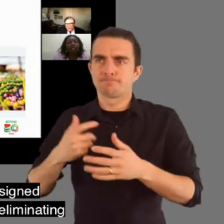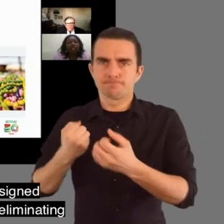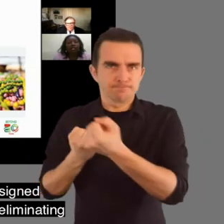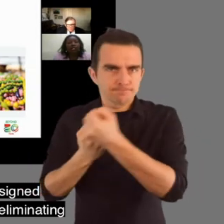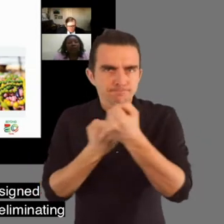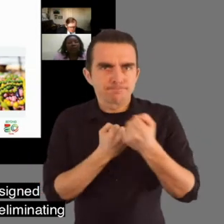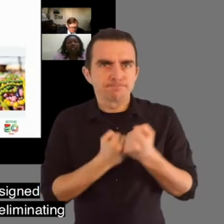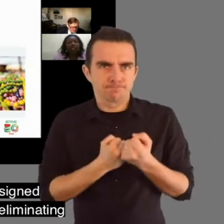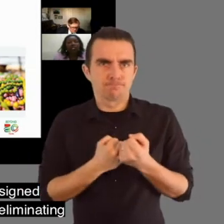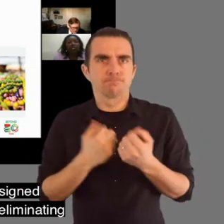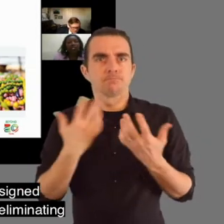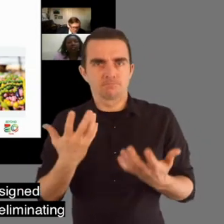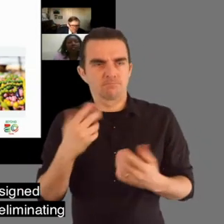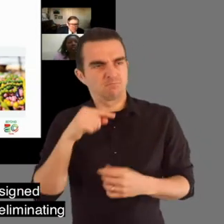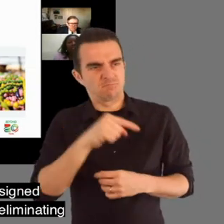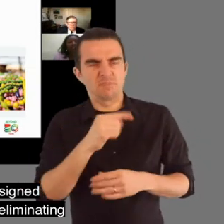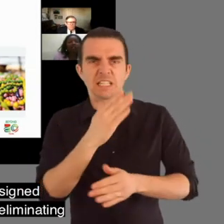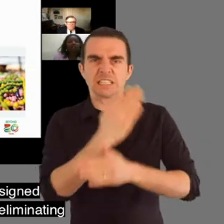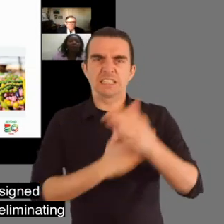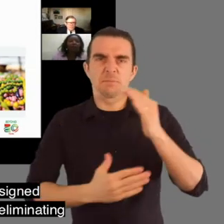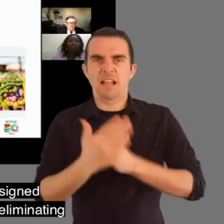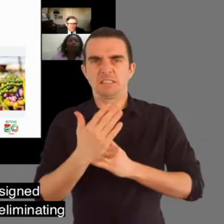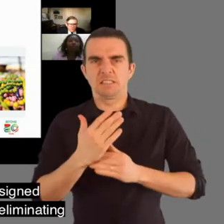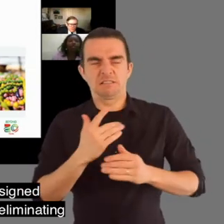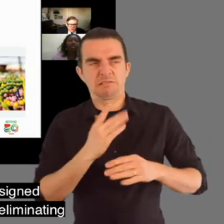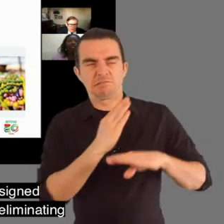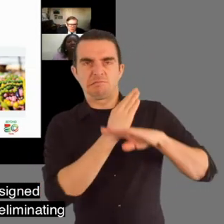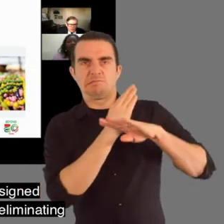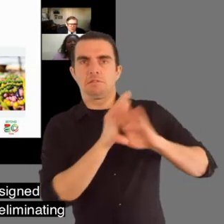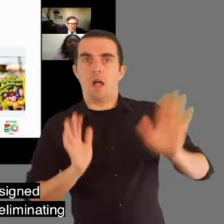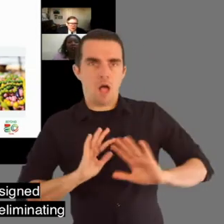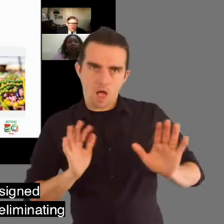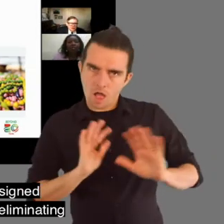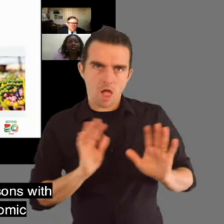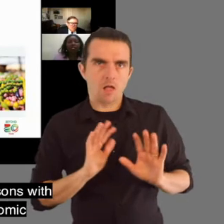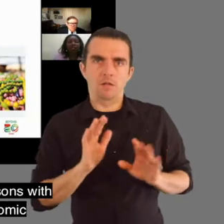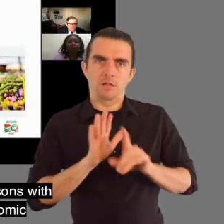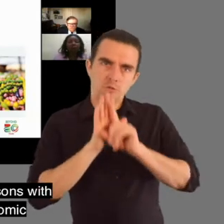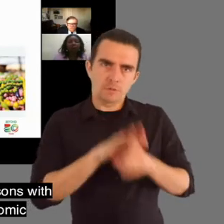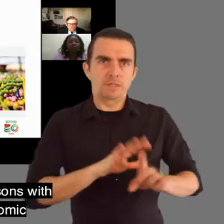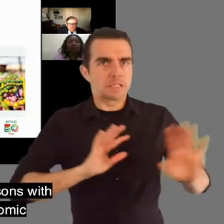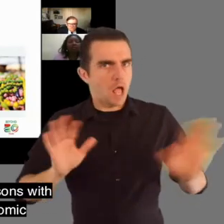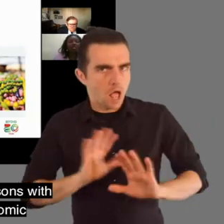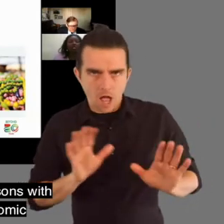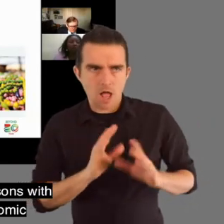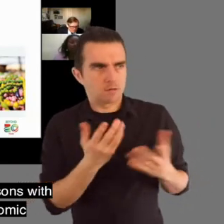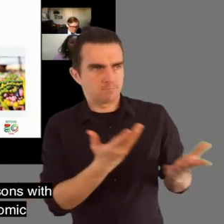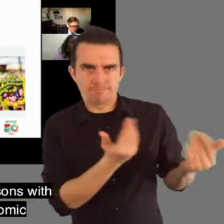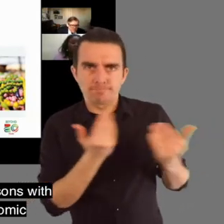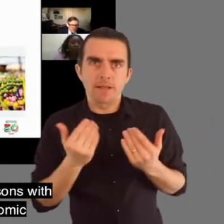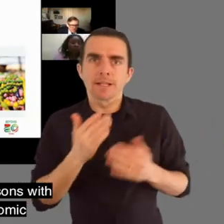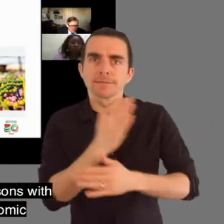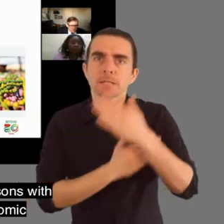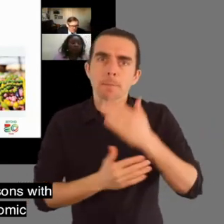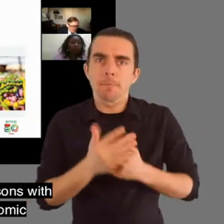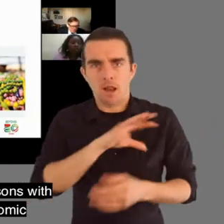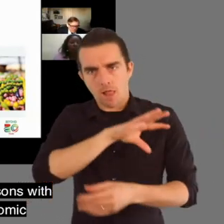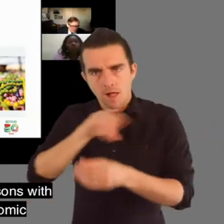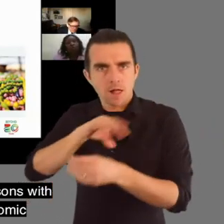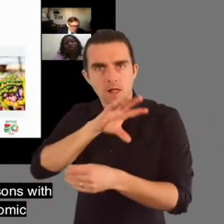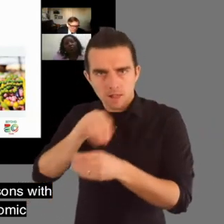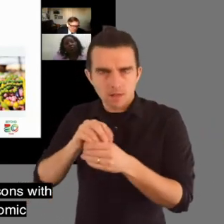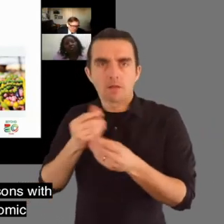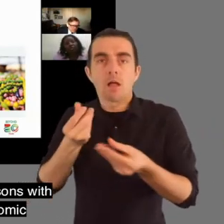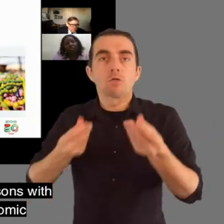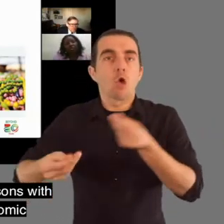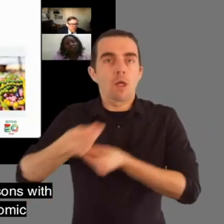it has signed obligates the company to assist in eliminating stigma and discrimination of persons